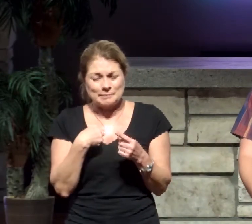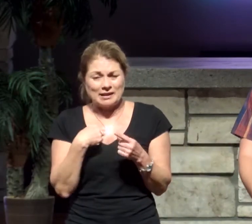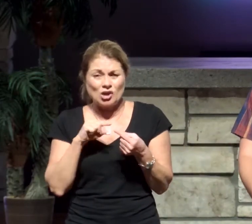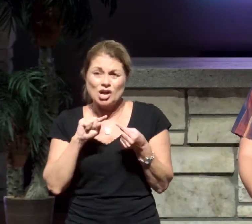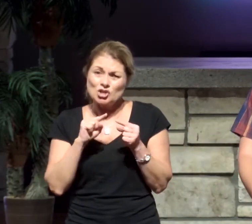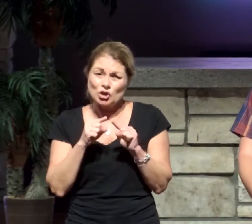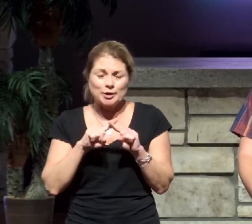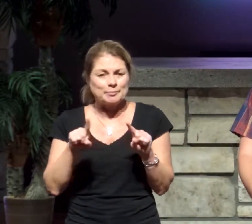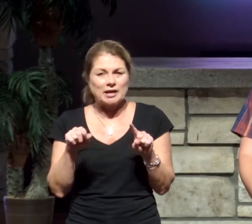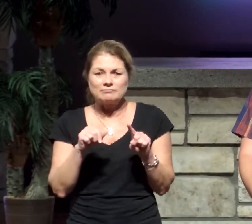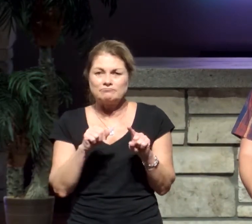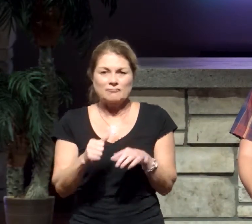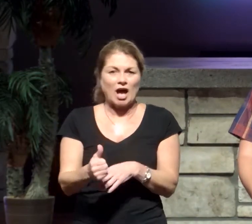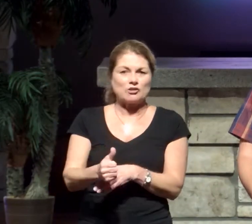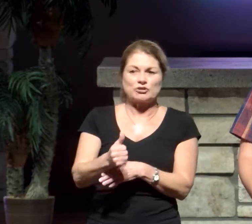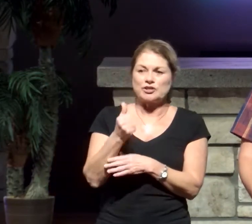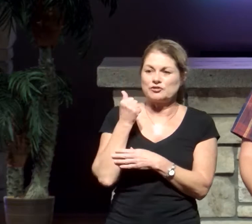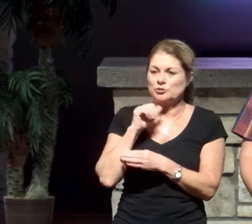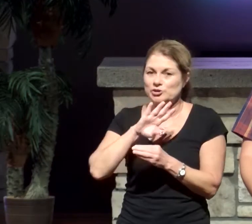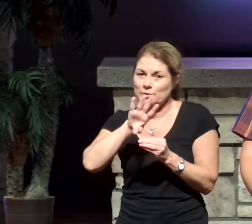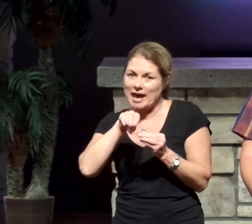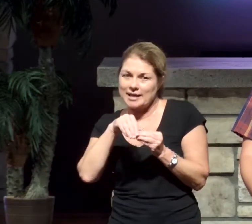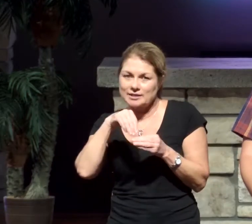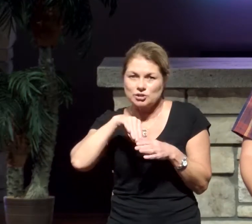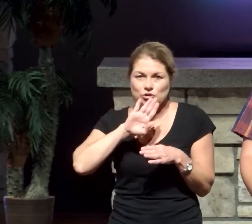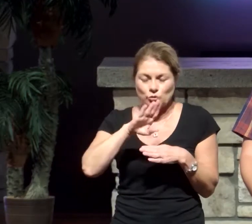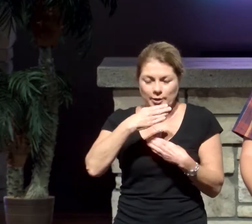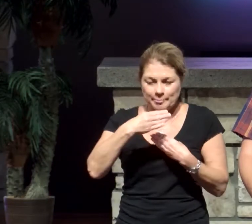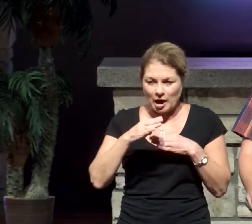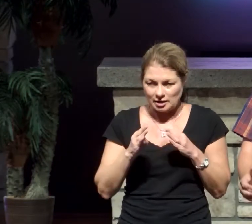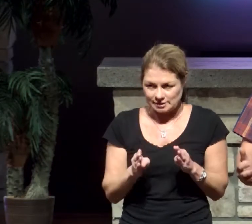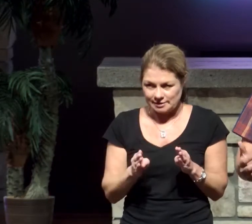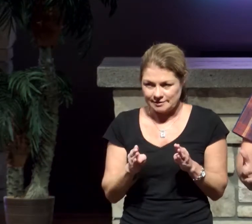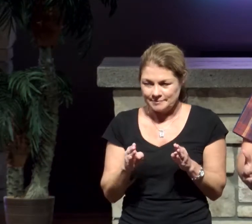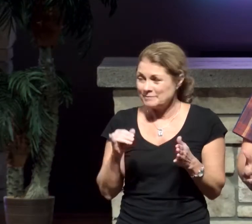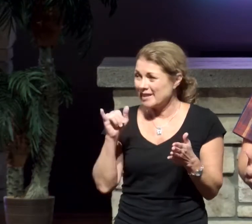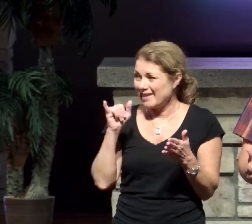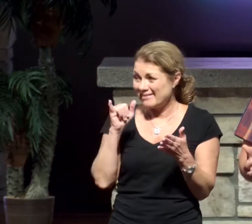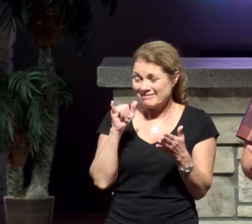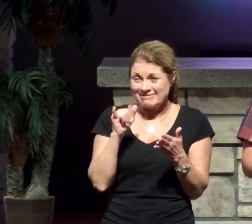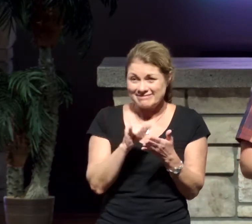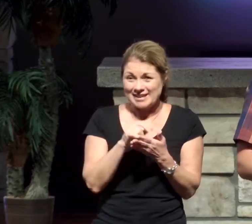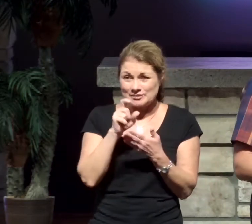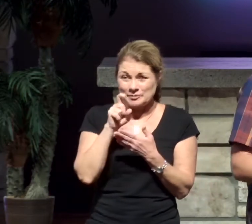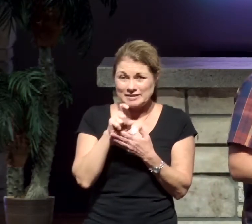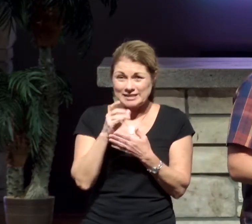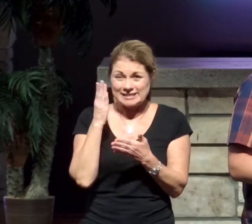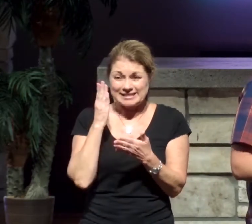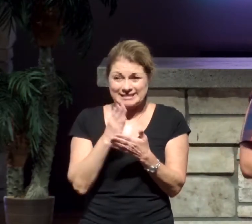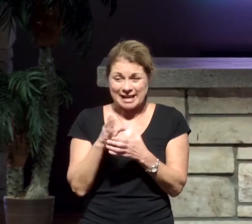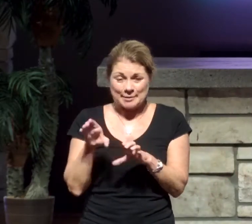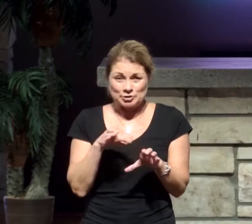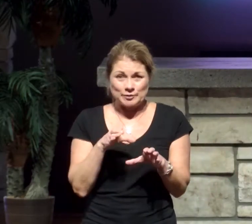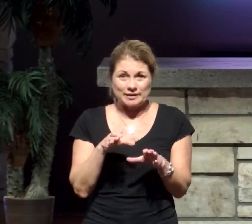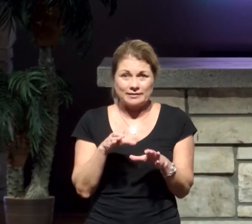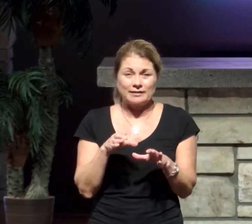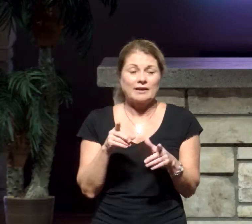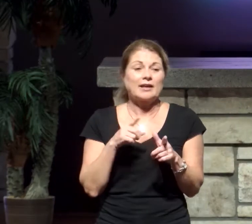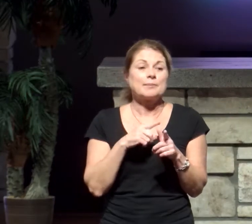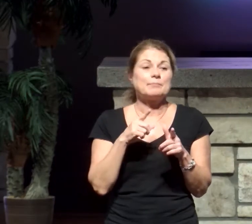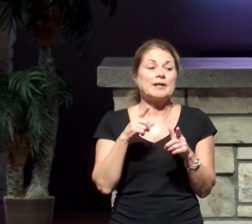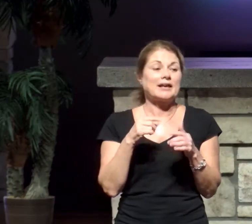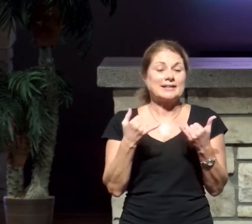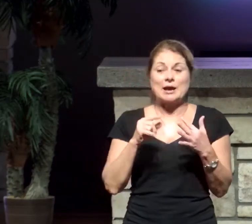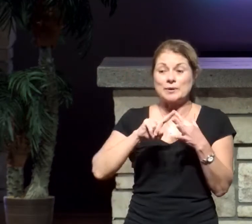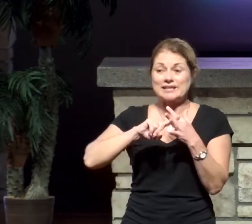refuse to add it to your box. Okay, that's what we should stop doing. Here's what we can start to do instead. It's simply